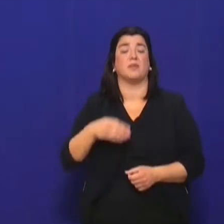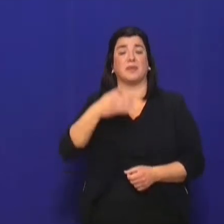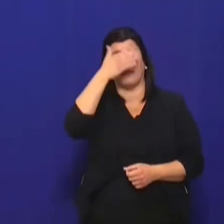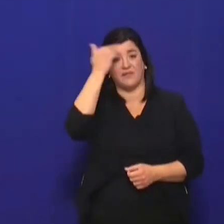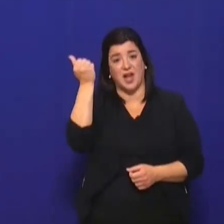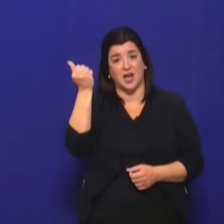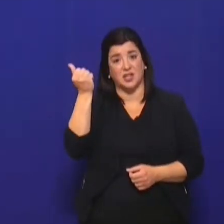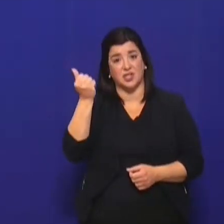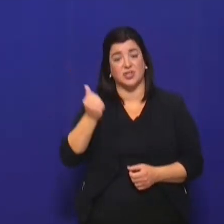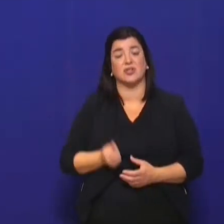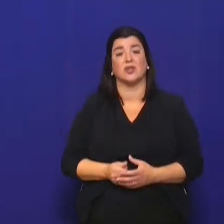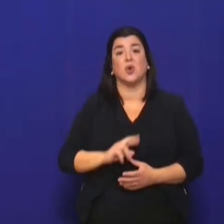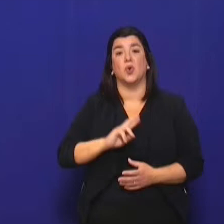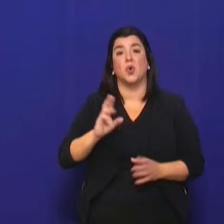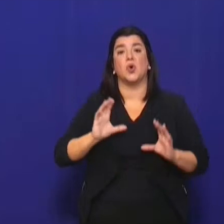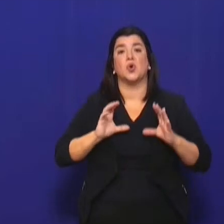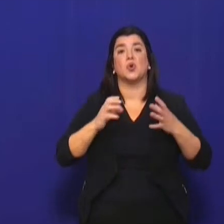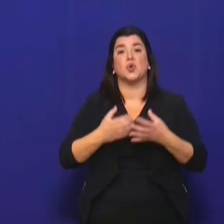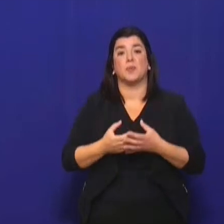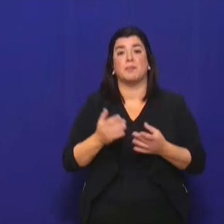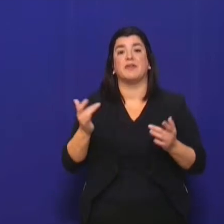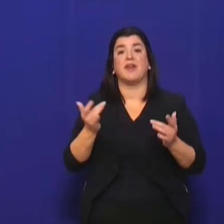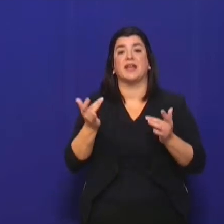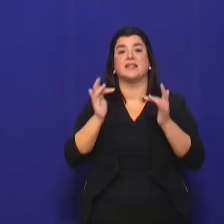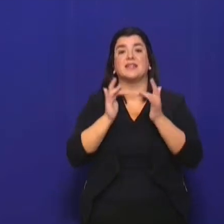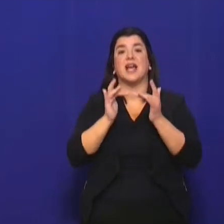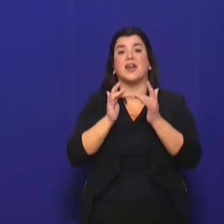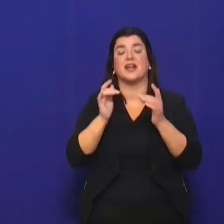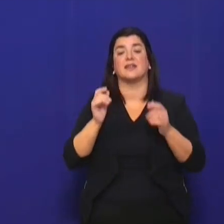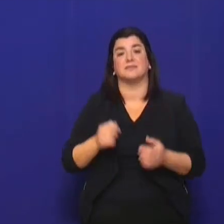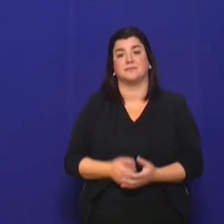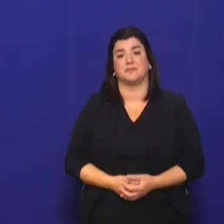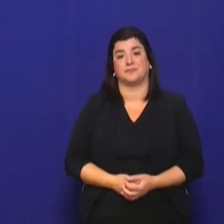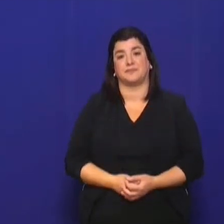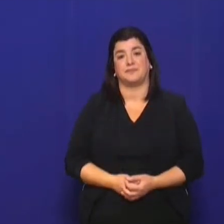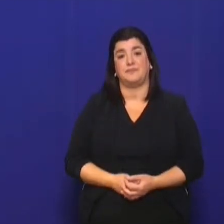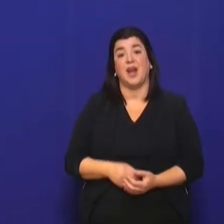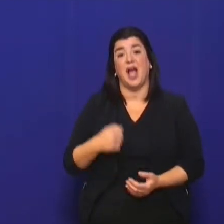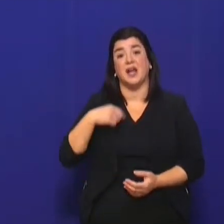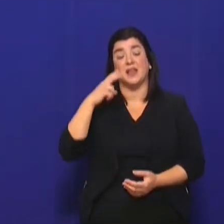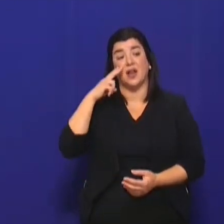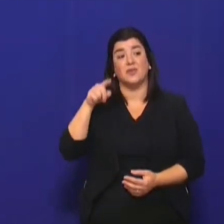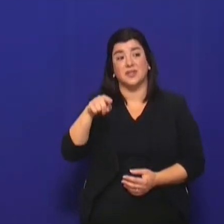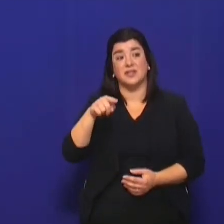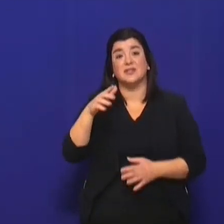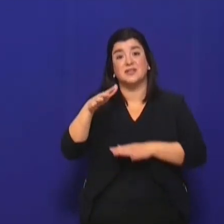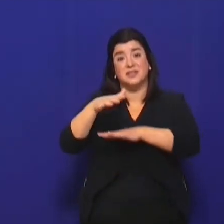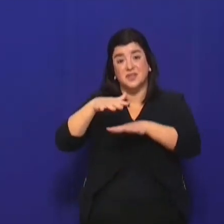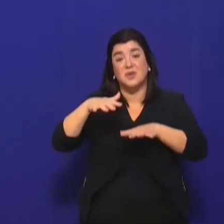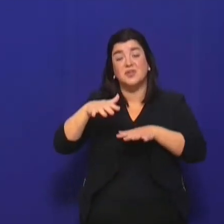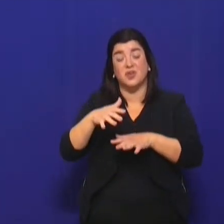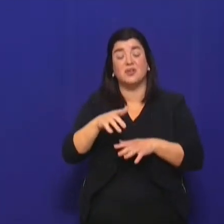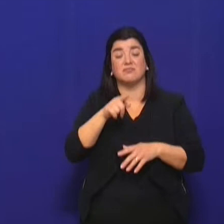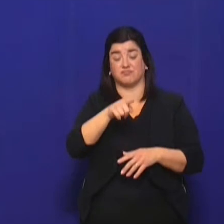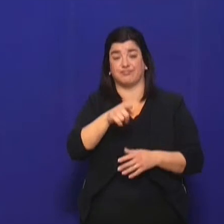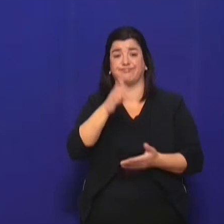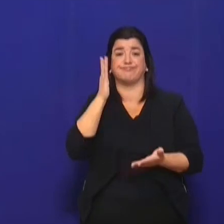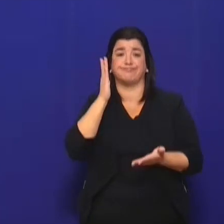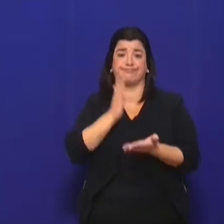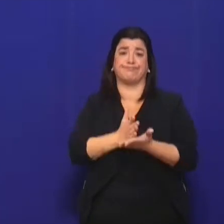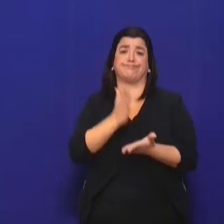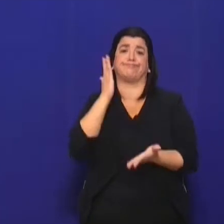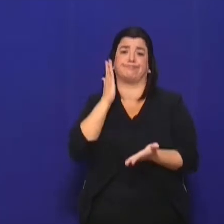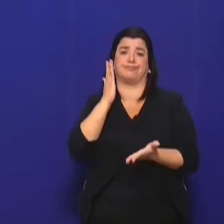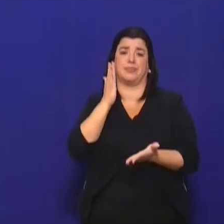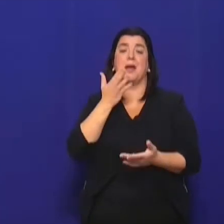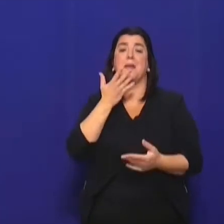oħrajn u anka postijiet ta' direct contact. Ġi hawnhekk qegħdin naraw ix-xenarju fejn huwa ċar ħafna li meta